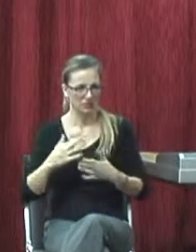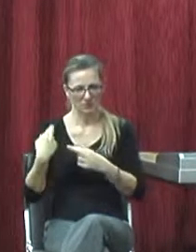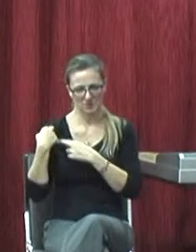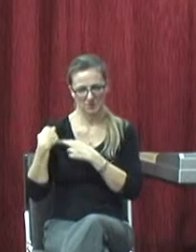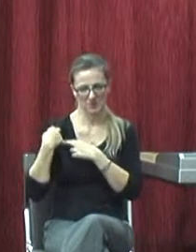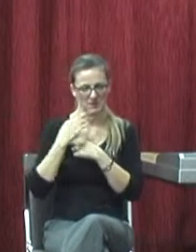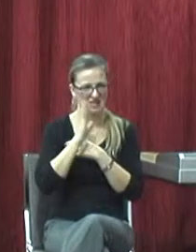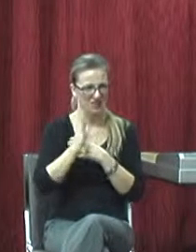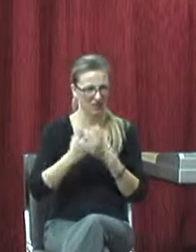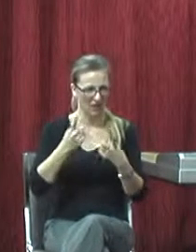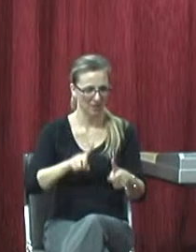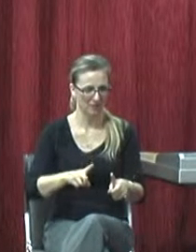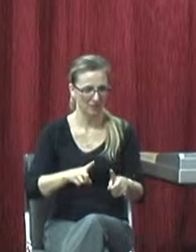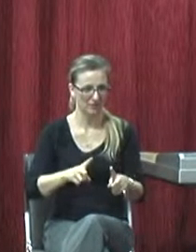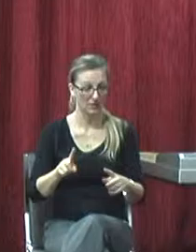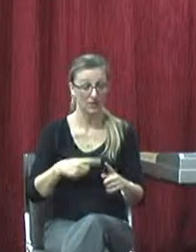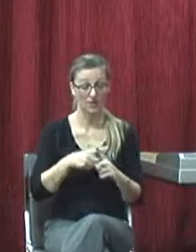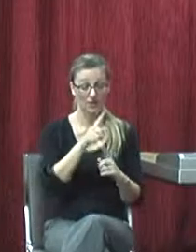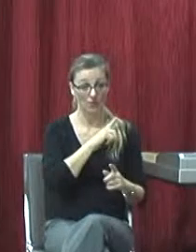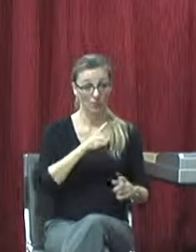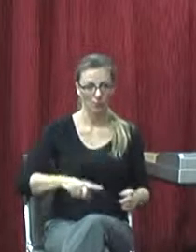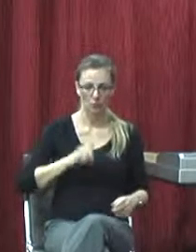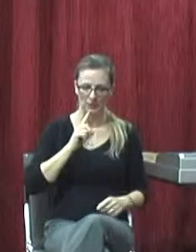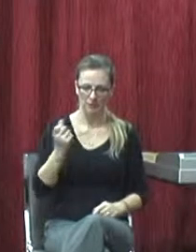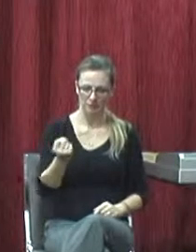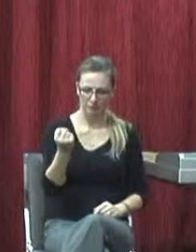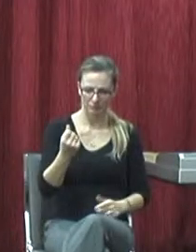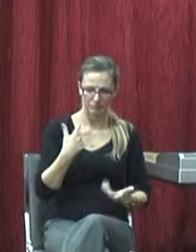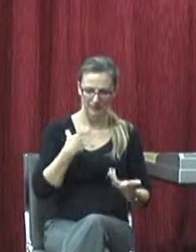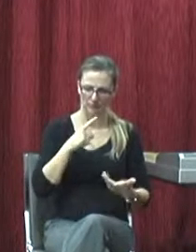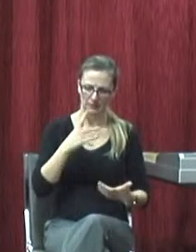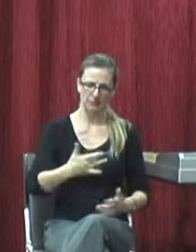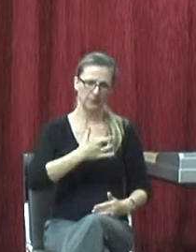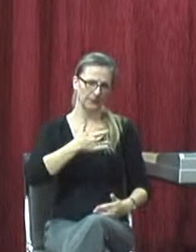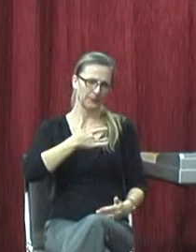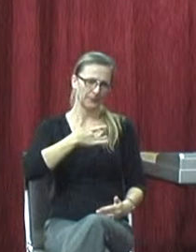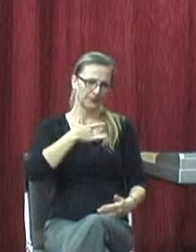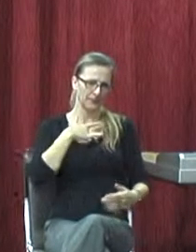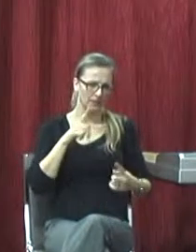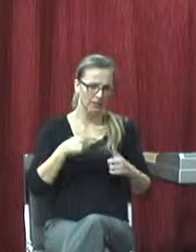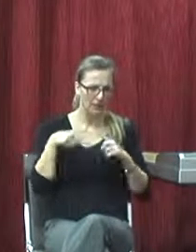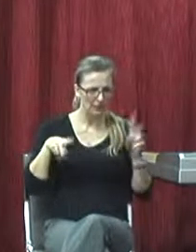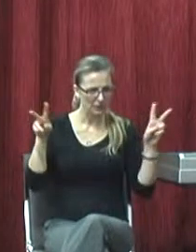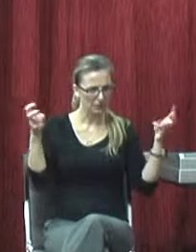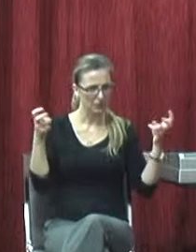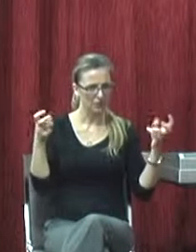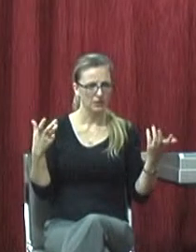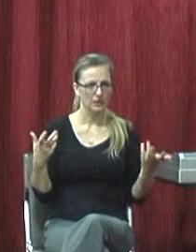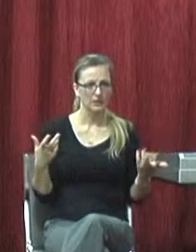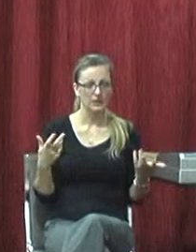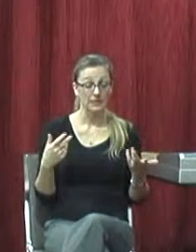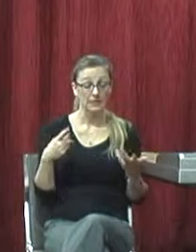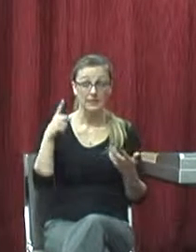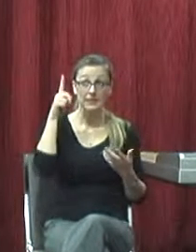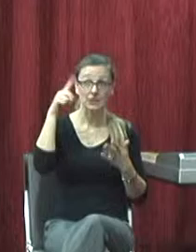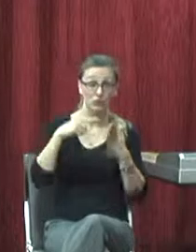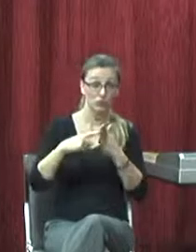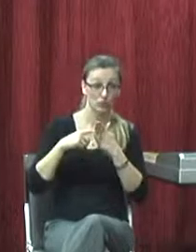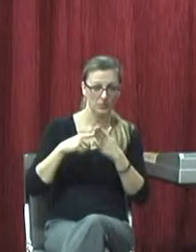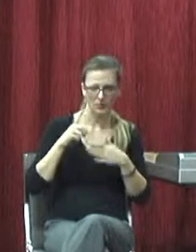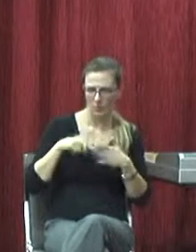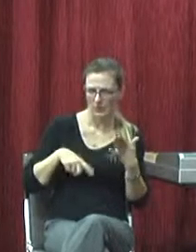never seemed to happen. And then the Lord got a hold of me on this whole subject and showed me that what I was supposed to be doing was serving my